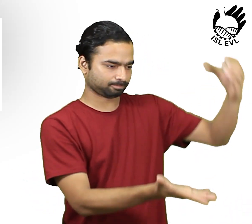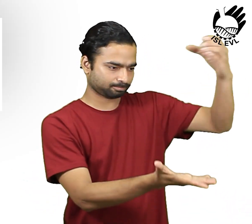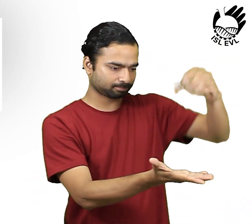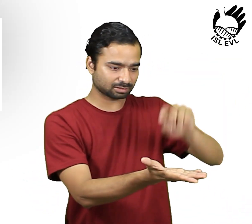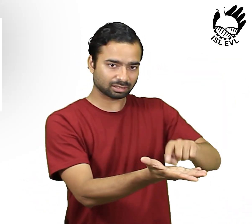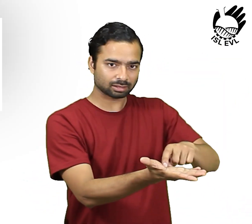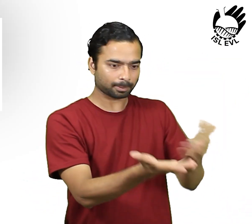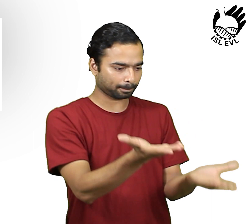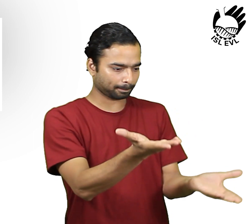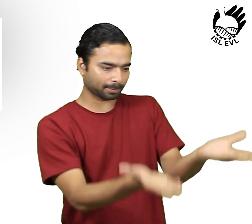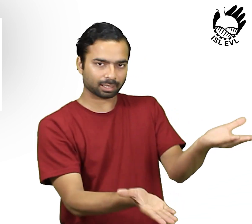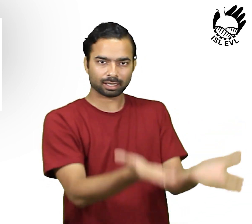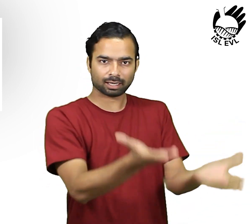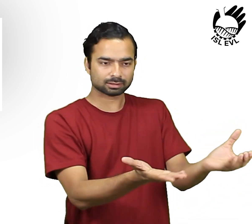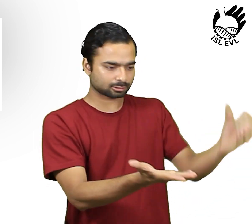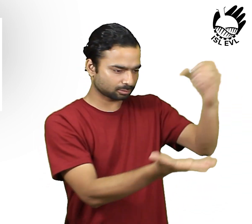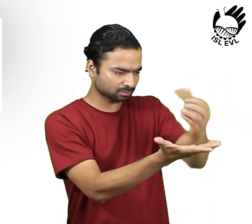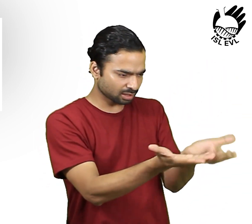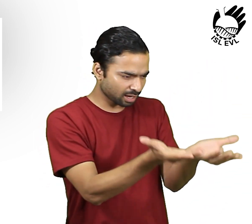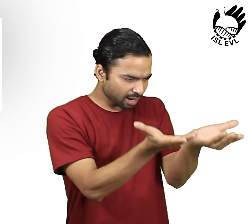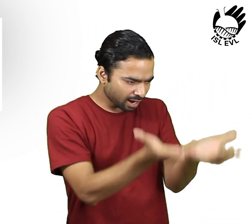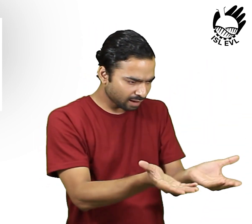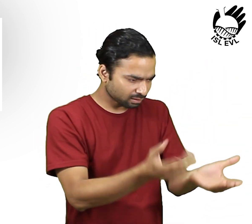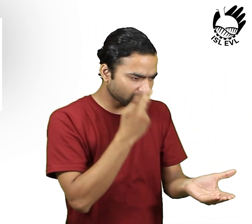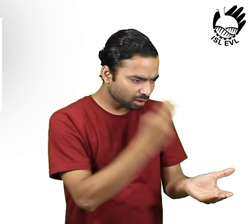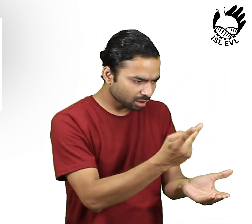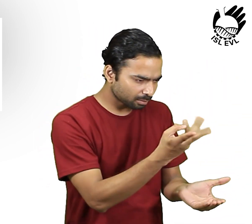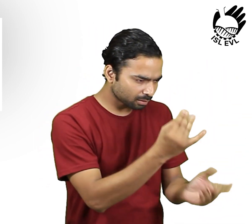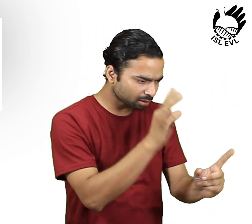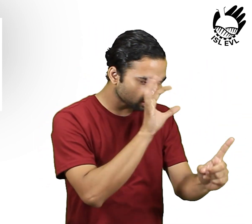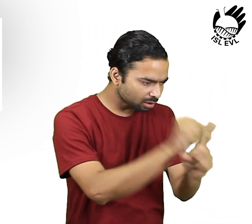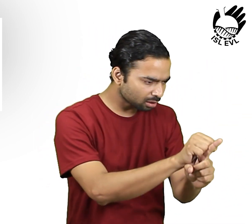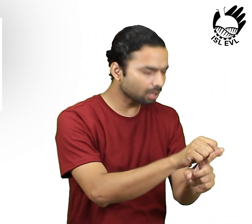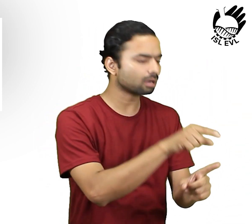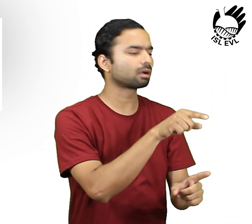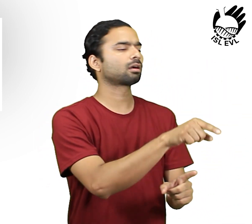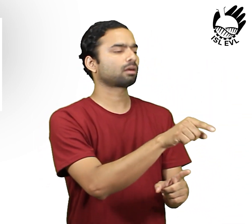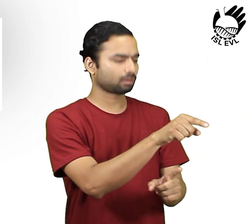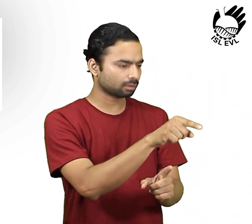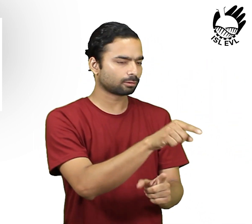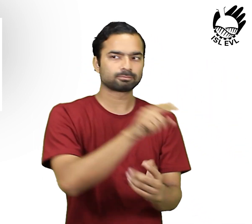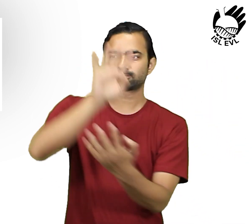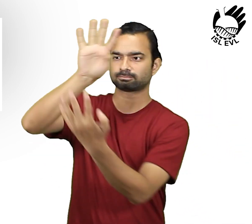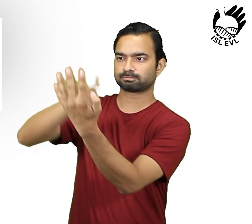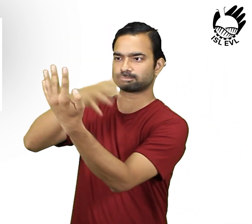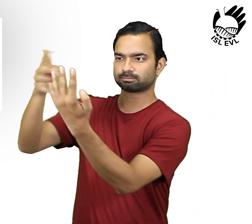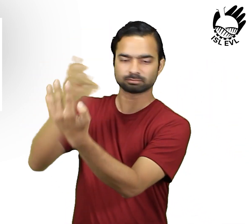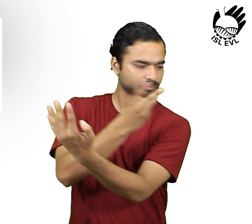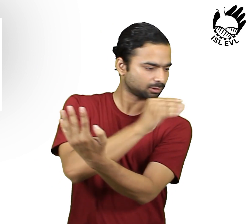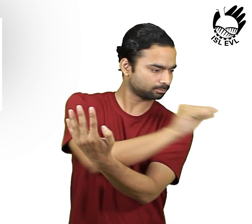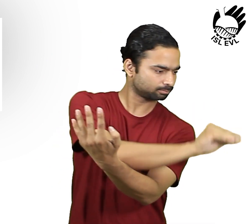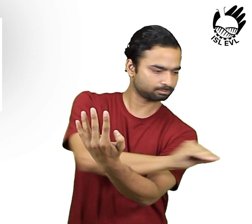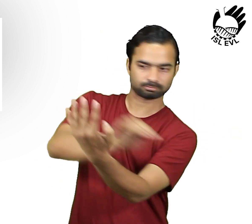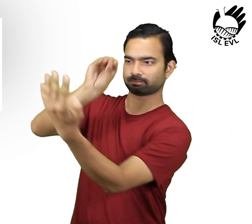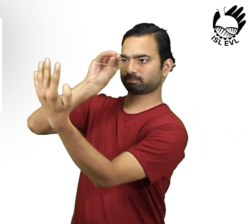sample will dissolve. Measure the temperature of this saturated solution and record it in the table